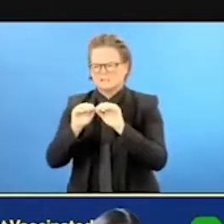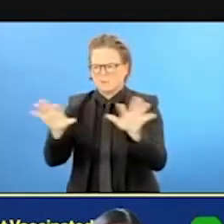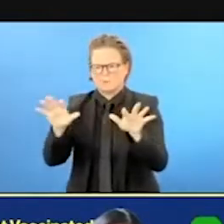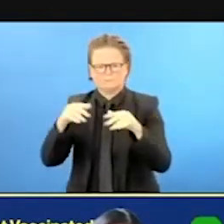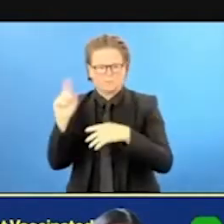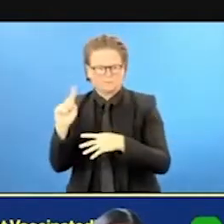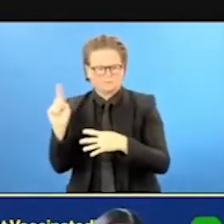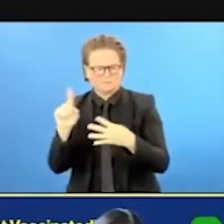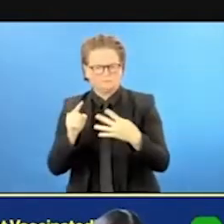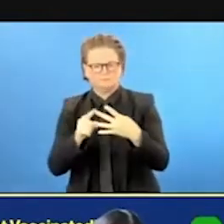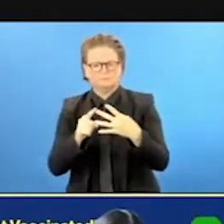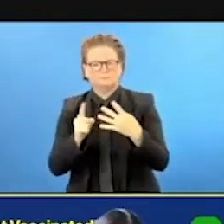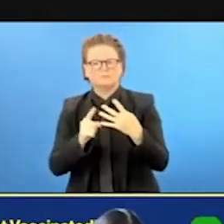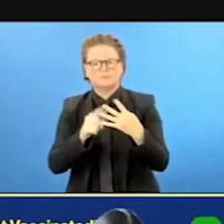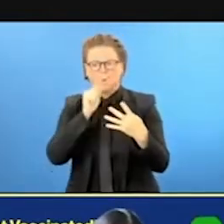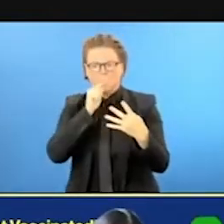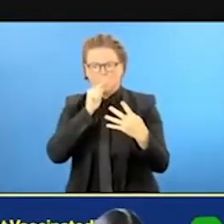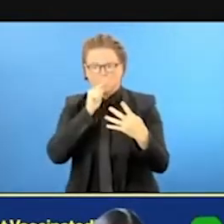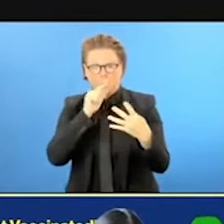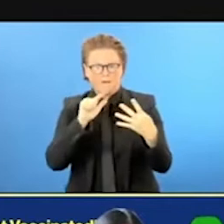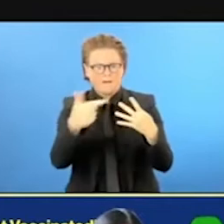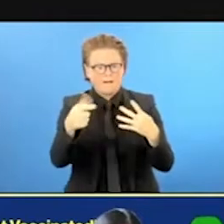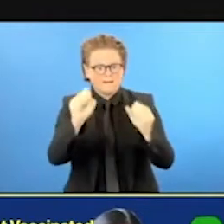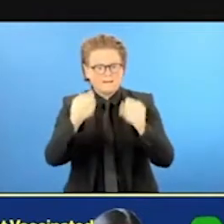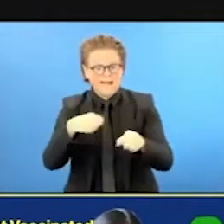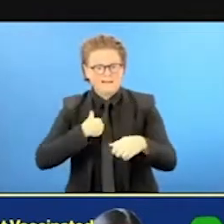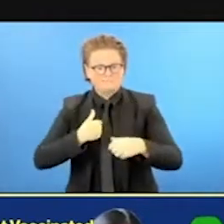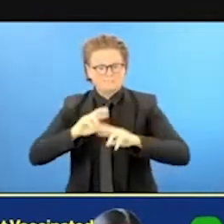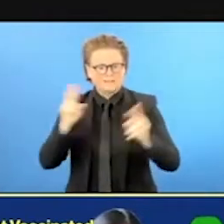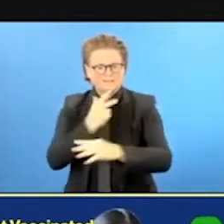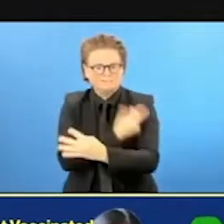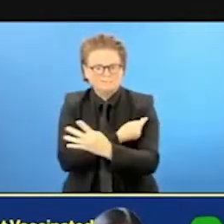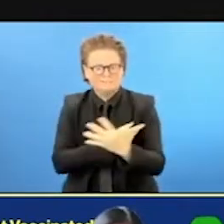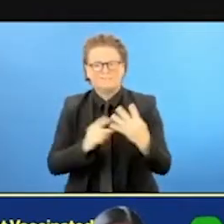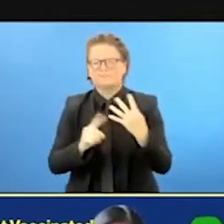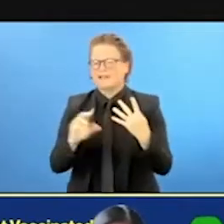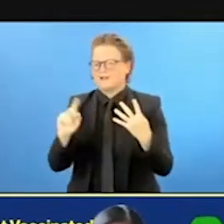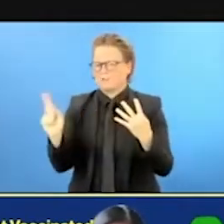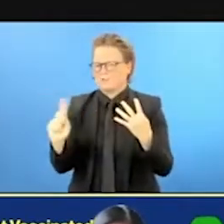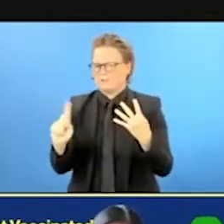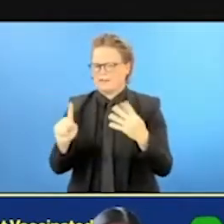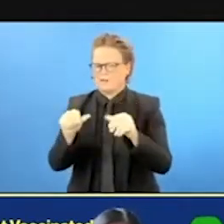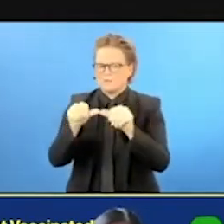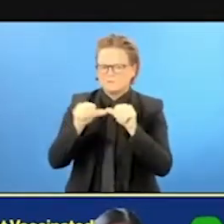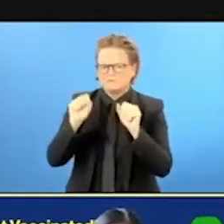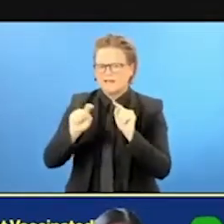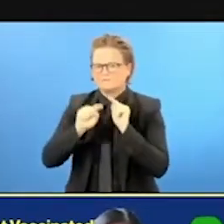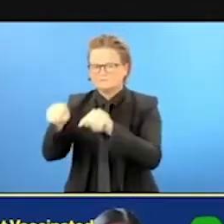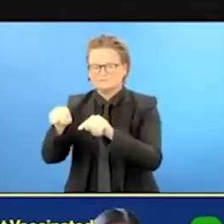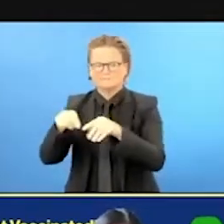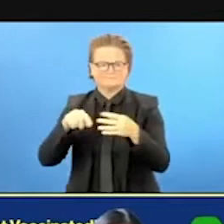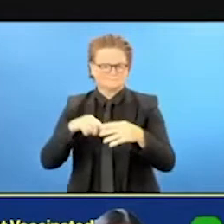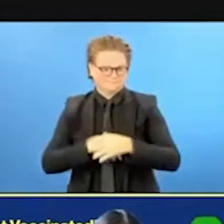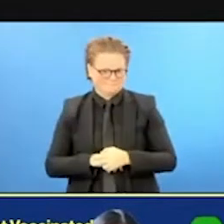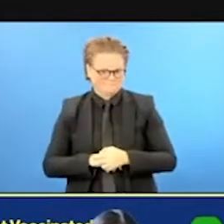finally, the fourth is vaccine sites, including access to those sites. Next slide. So